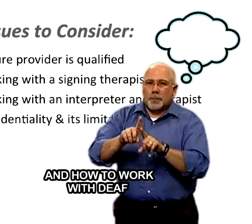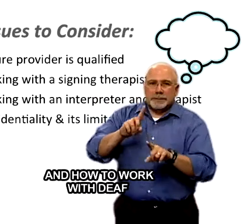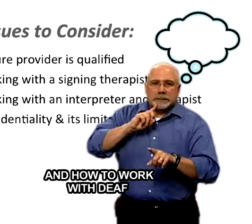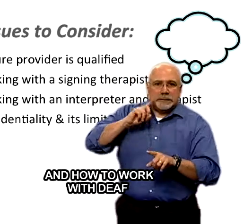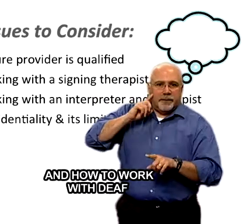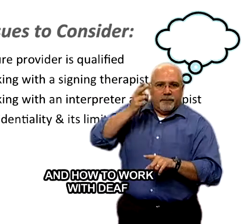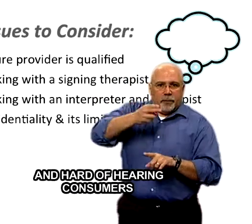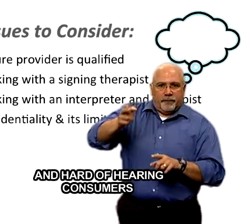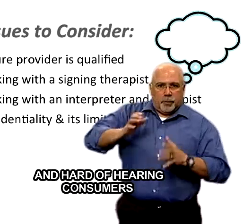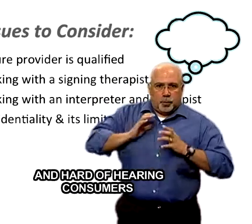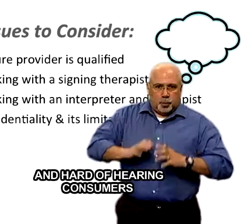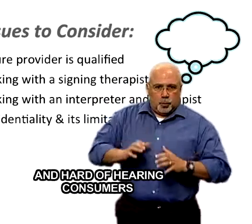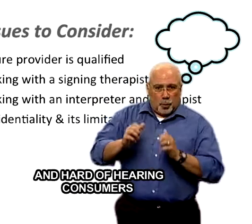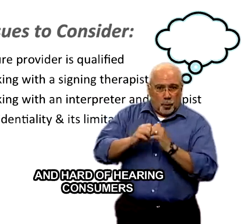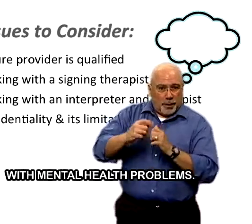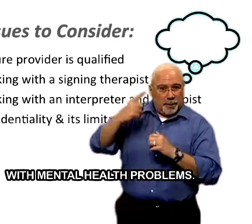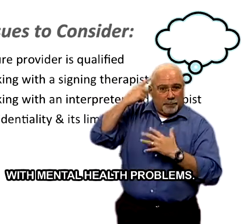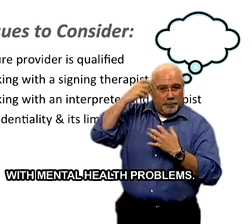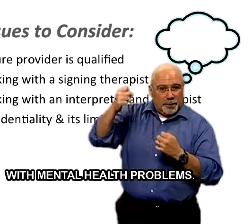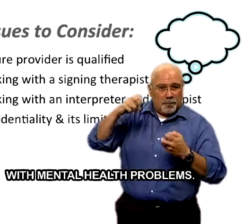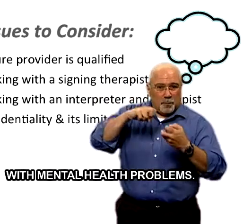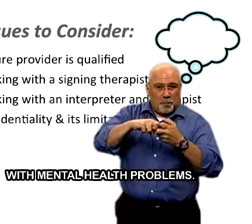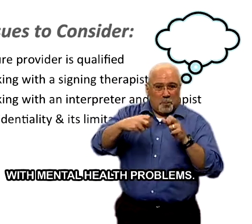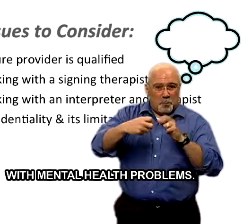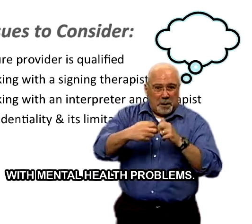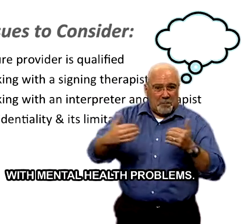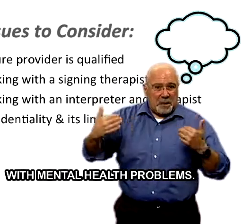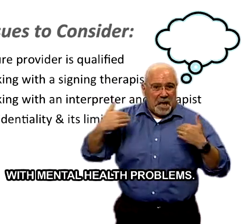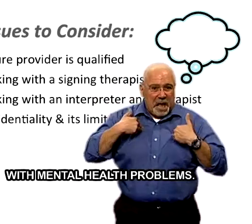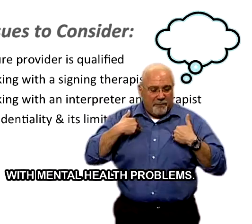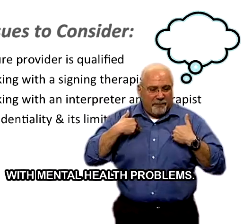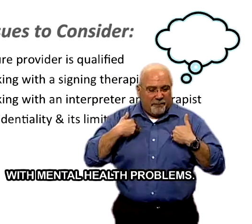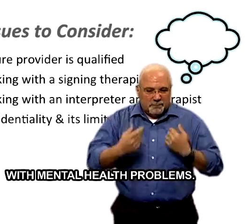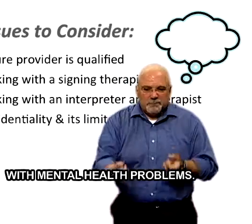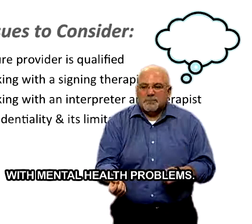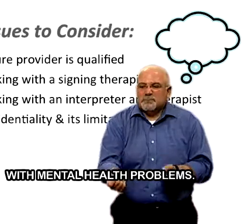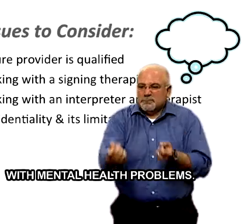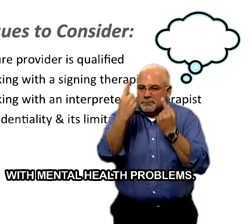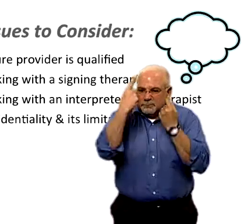and how to work with deaf and hard of hearing consumers with mental health problems.